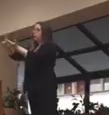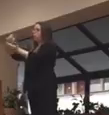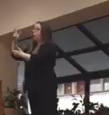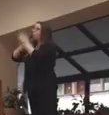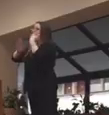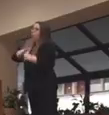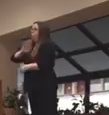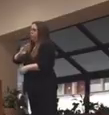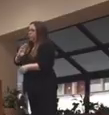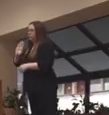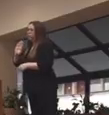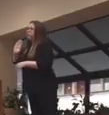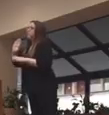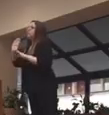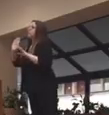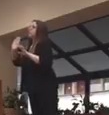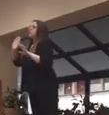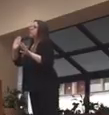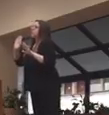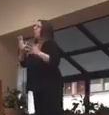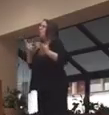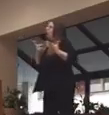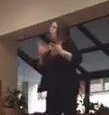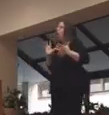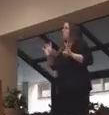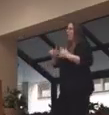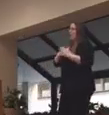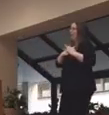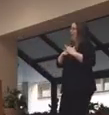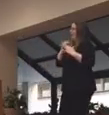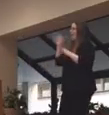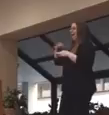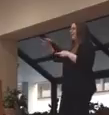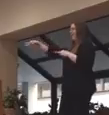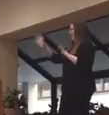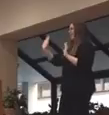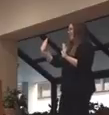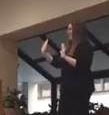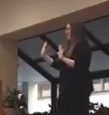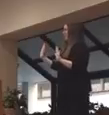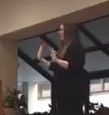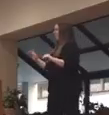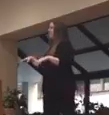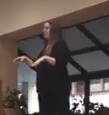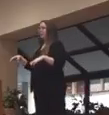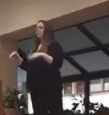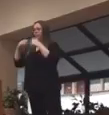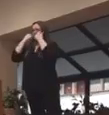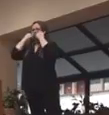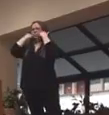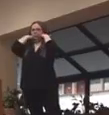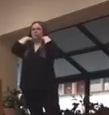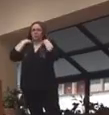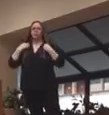to have recommendations for both boards to bring forward. So if the task force has already started, let me